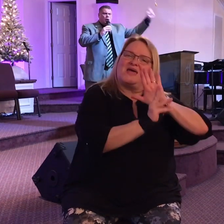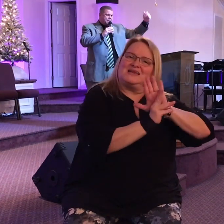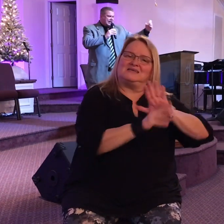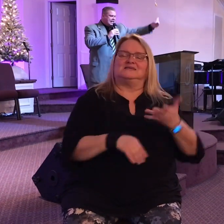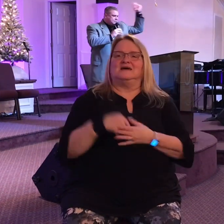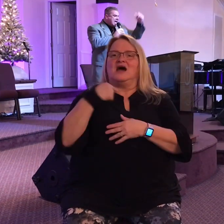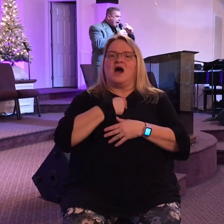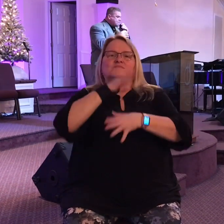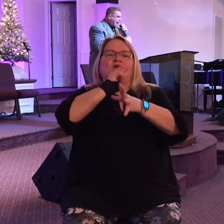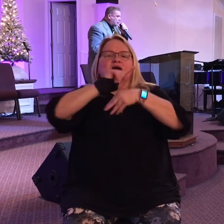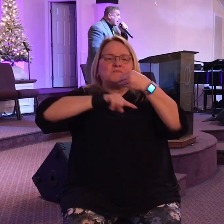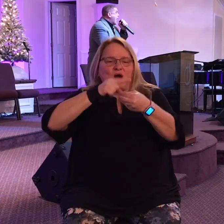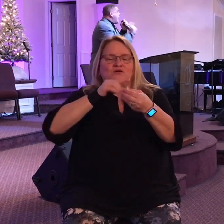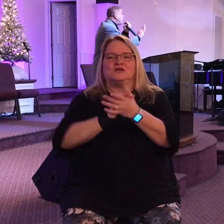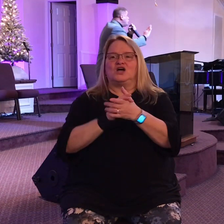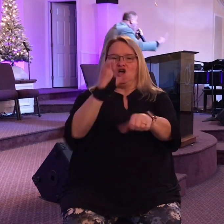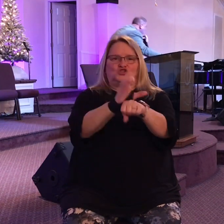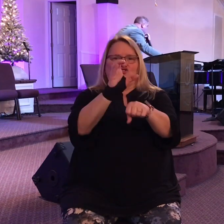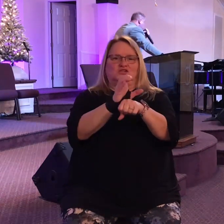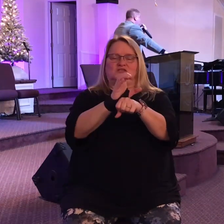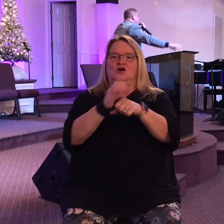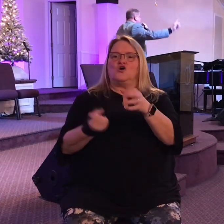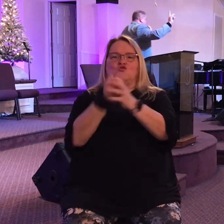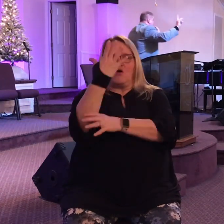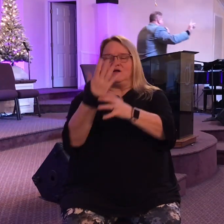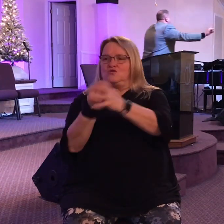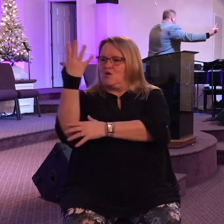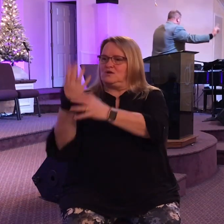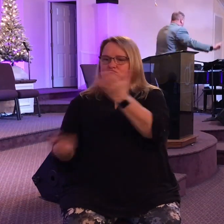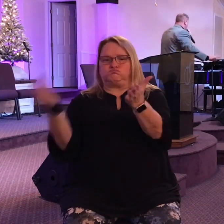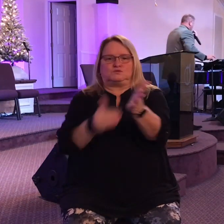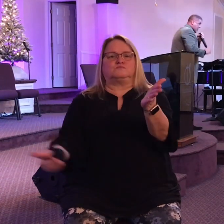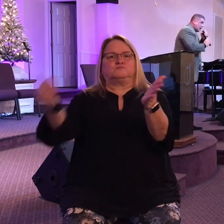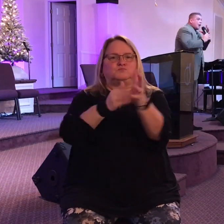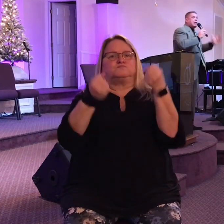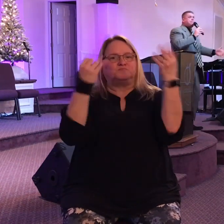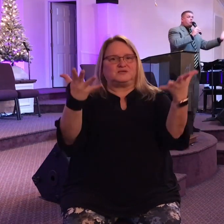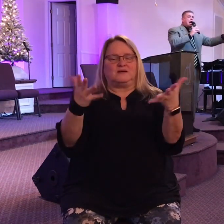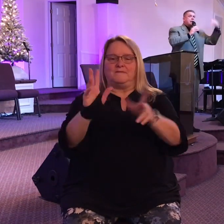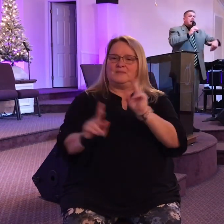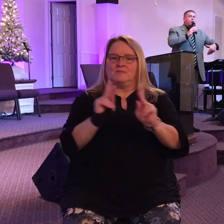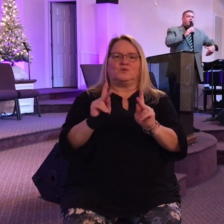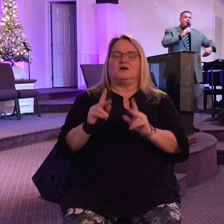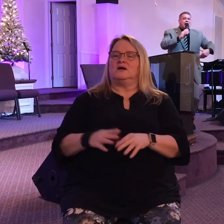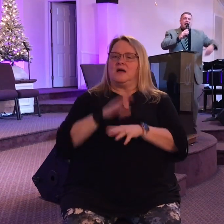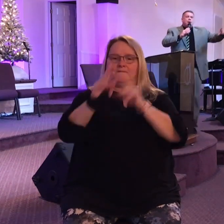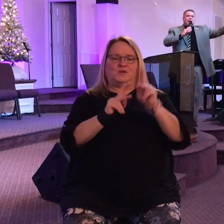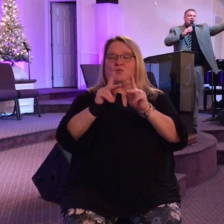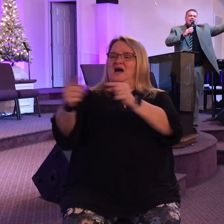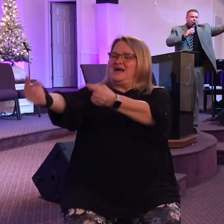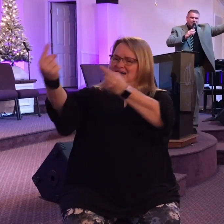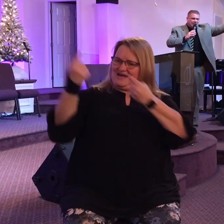churches growing by leaps and bounds. How a normal church is supposed to operate. People coming in one